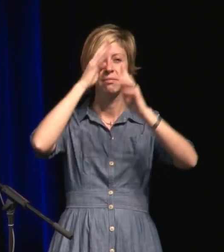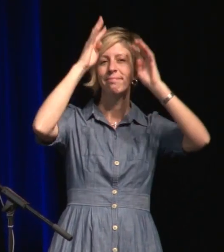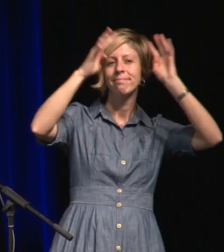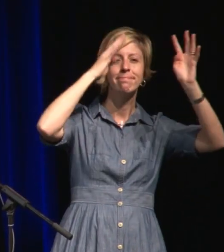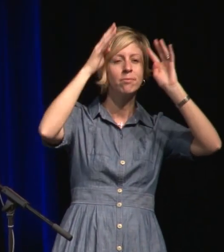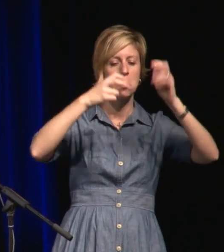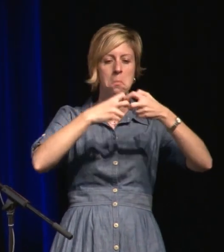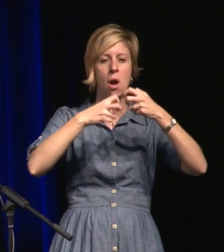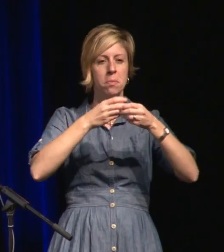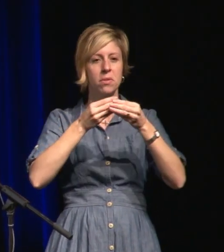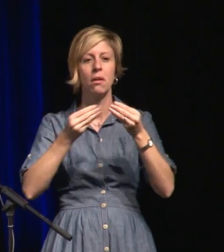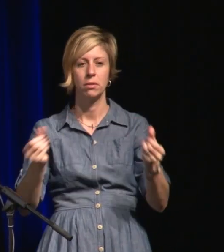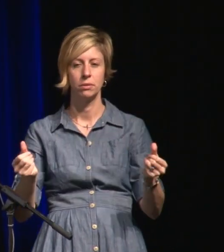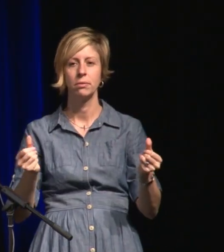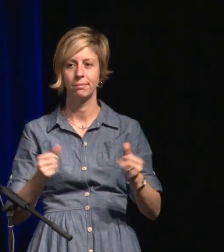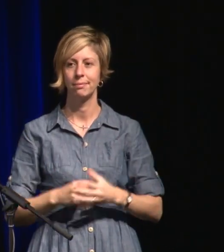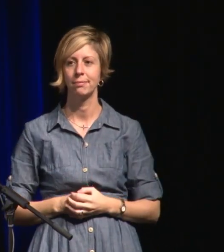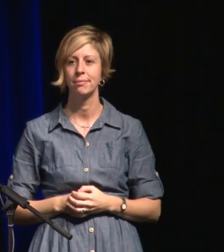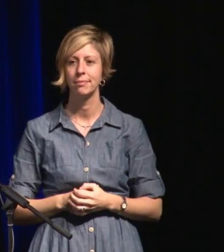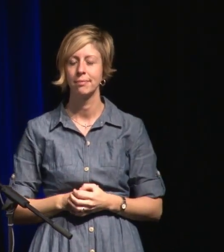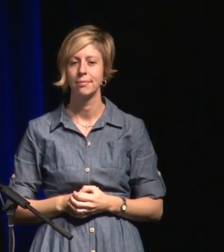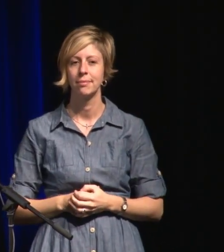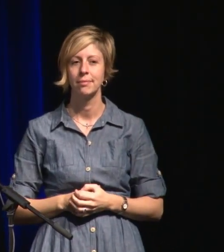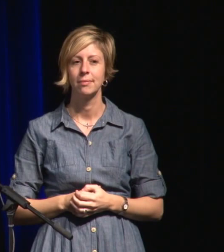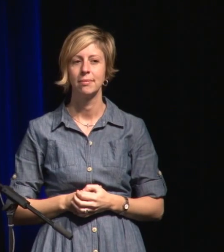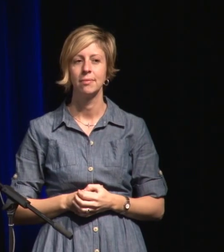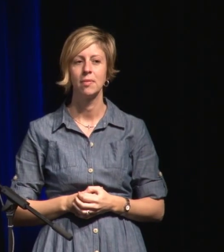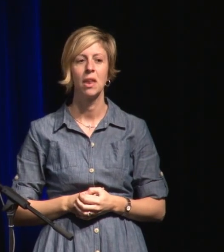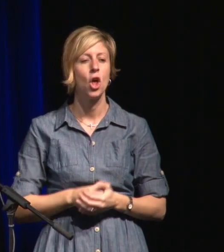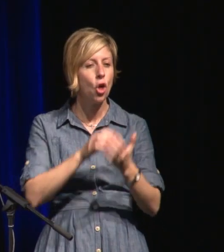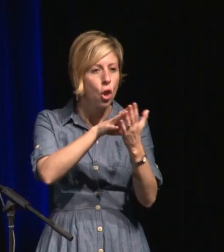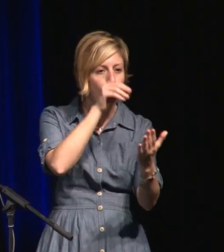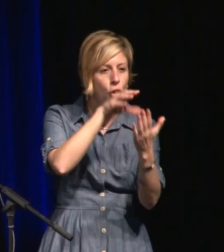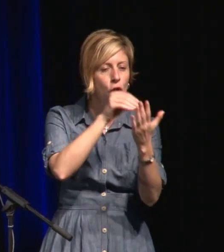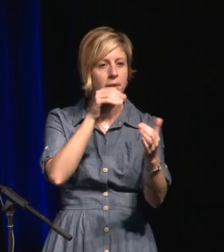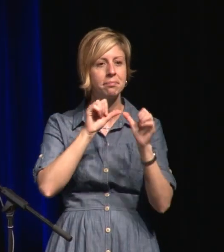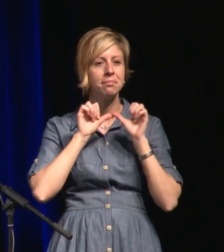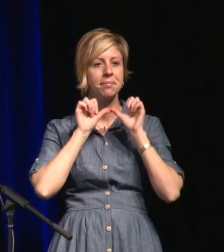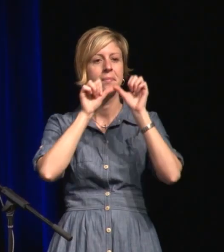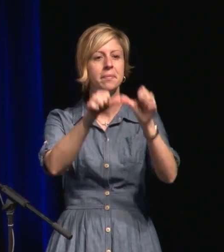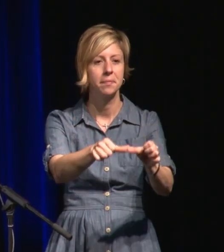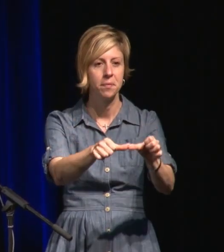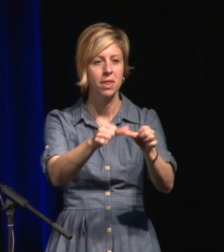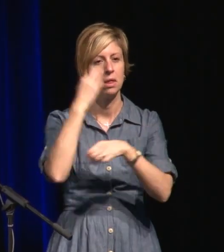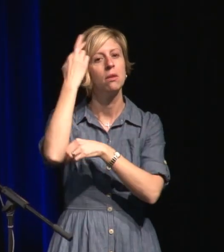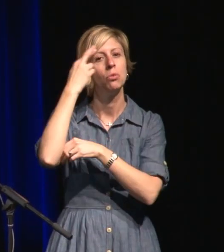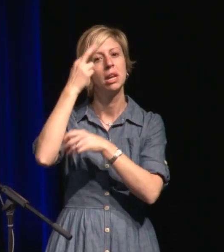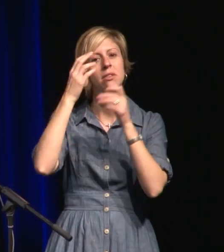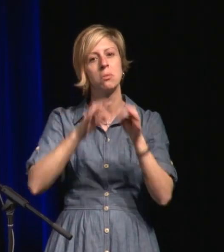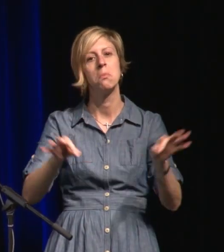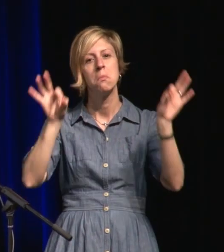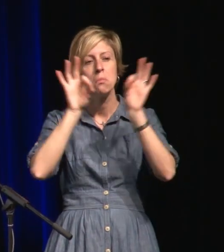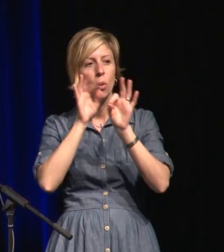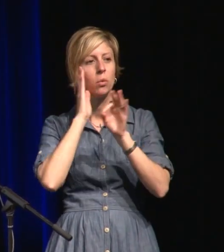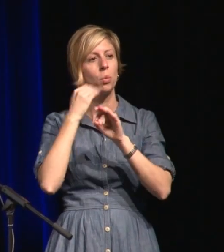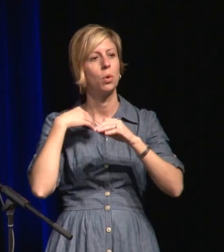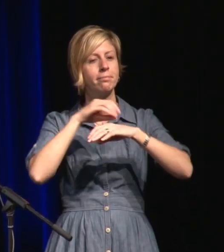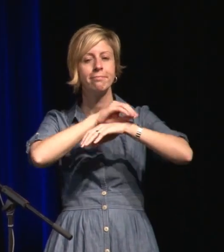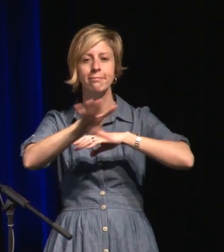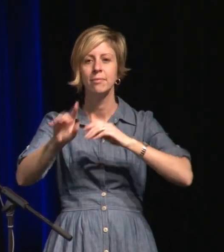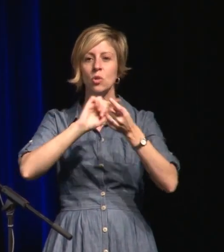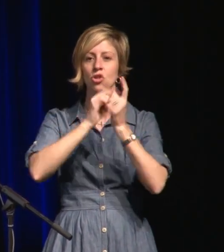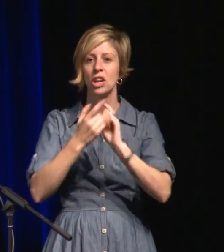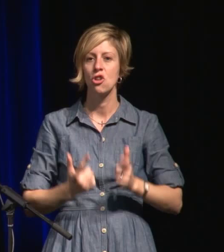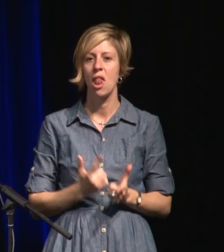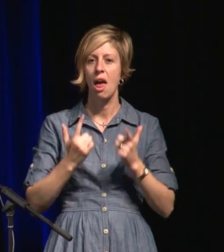They don't stop learning because they know it makes a difference in their careers and in the lives of those around them. They personify the